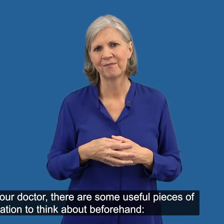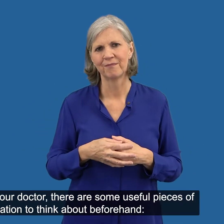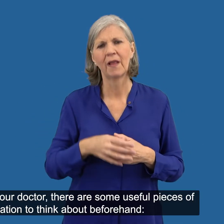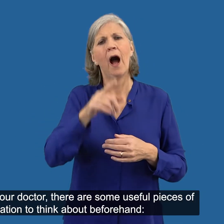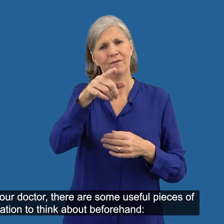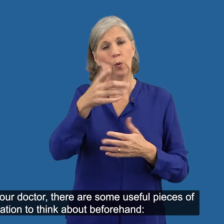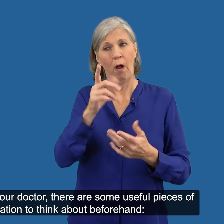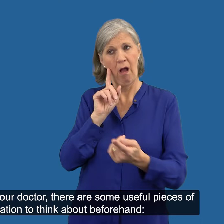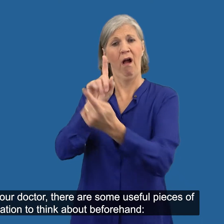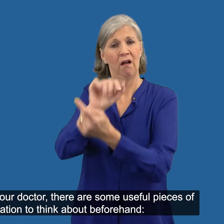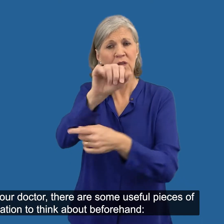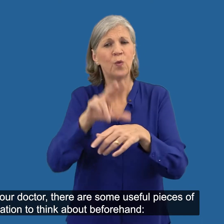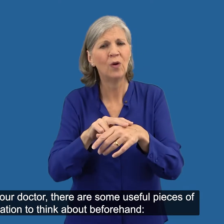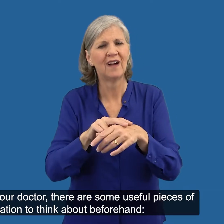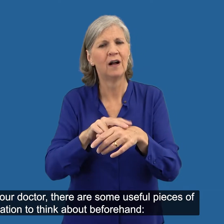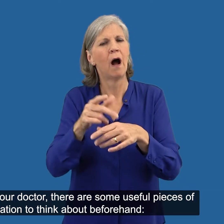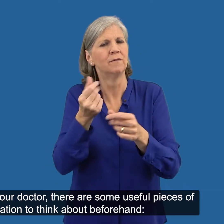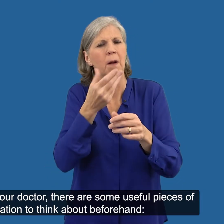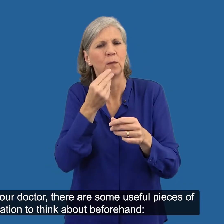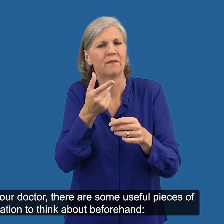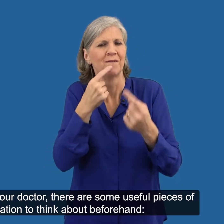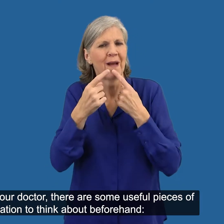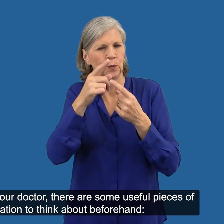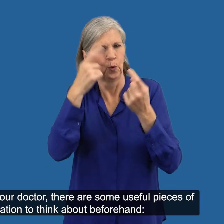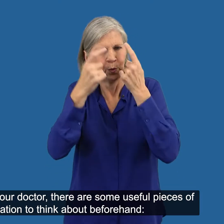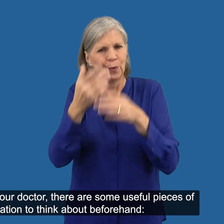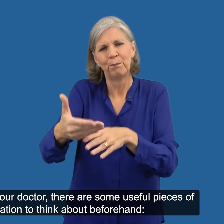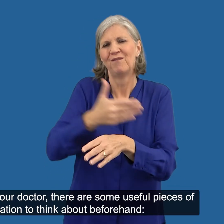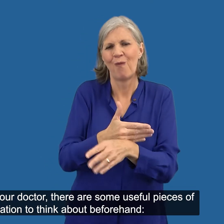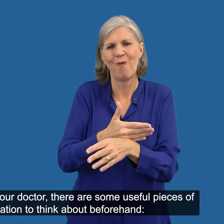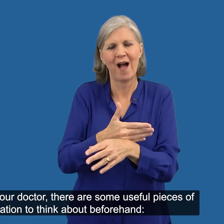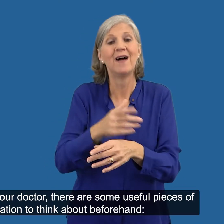If you're seeing your doctor, there are some useful pieces of information to think about beforehand.